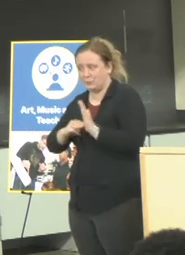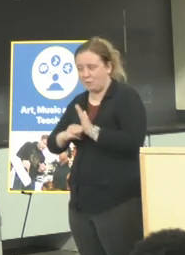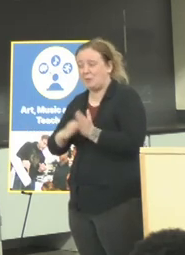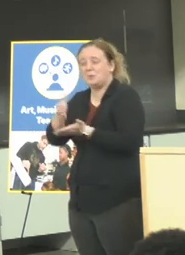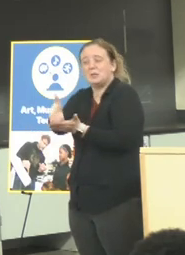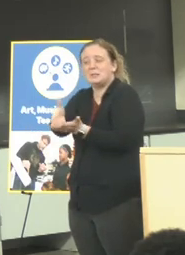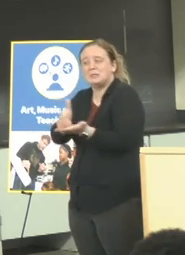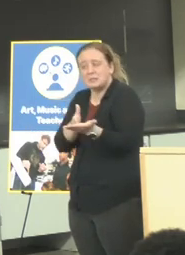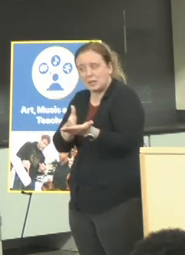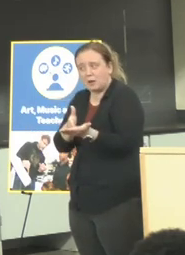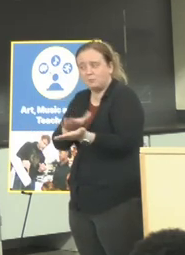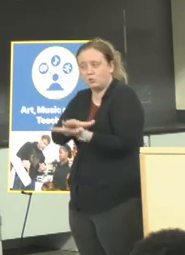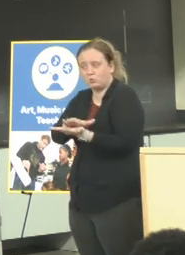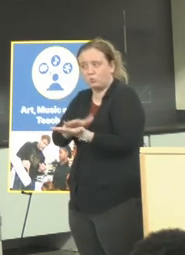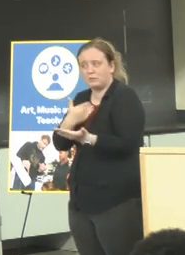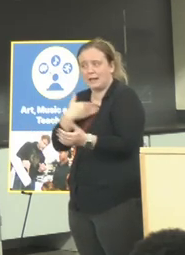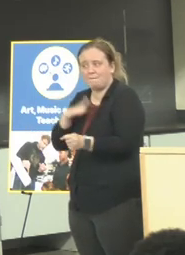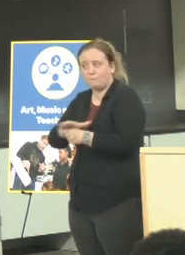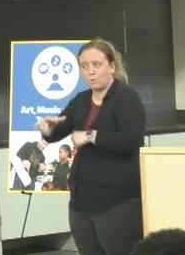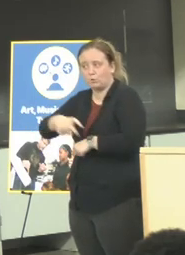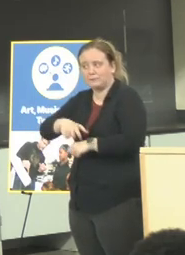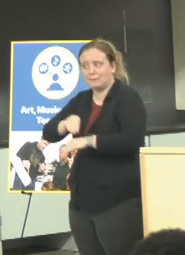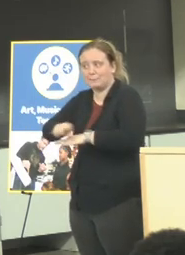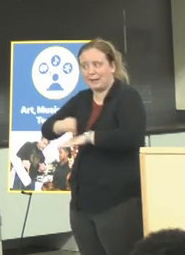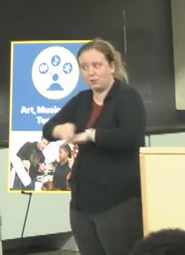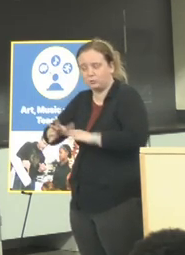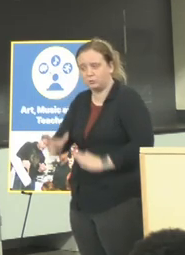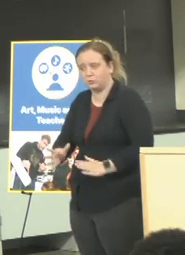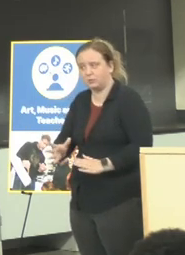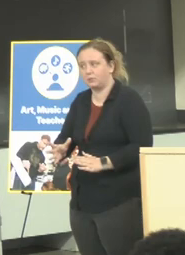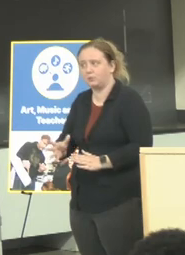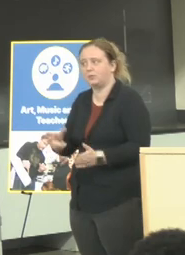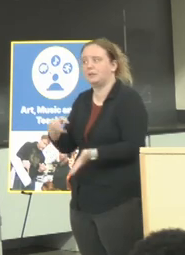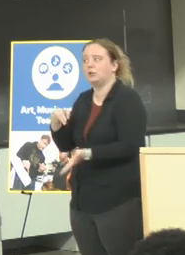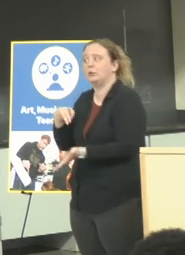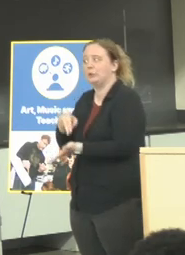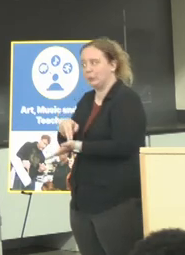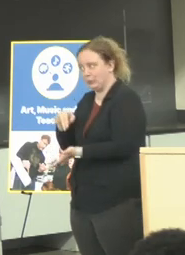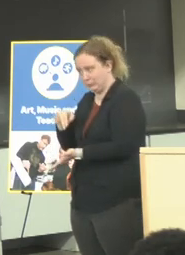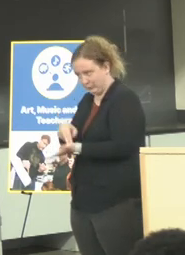a full-time counselor and the other nurse,